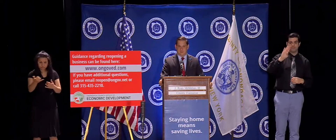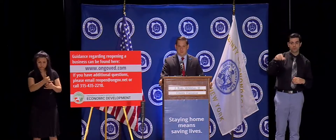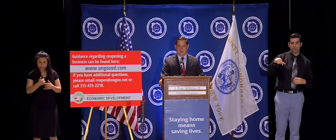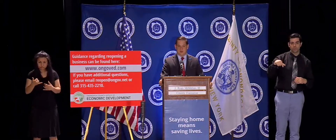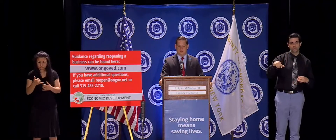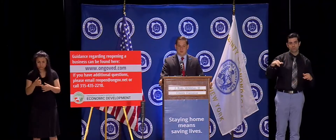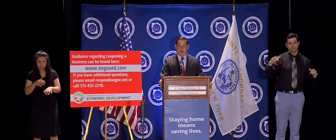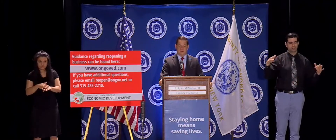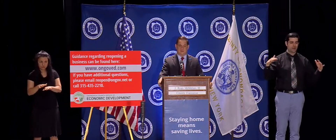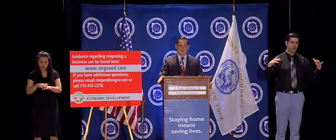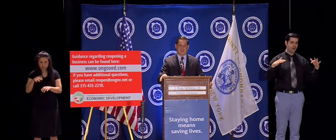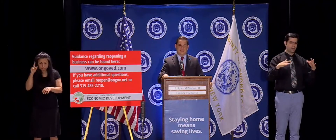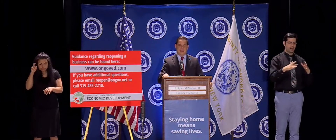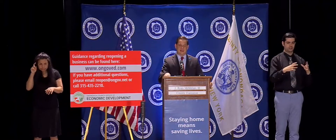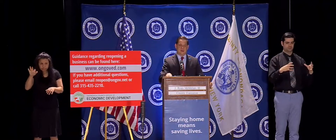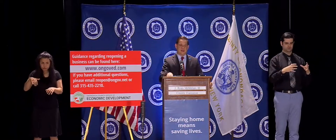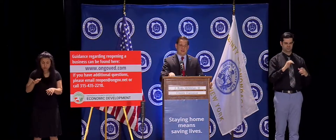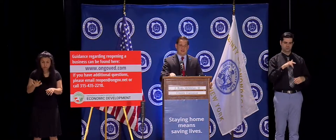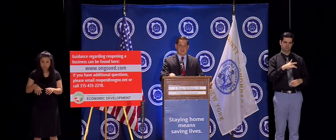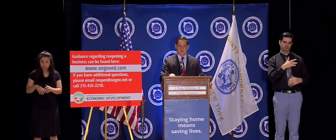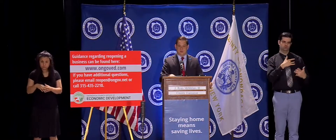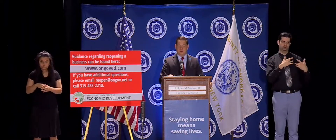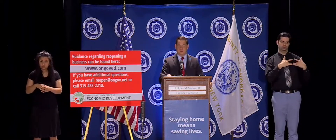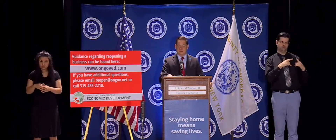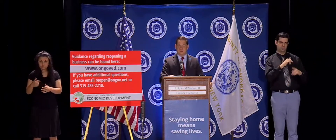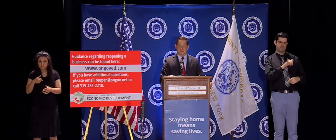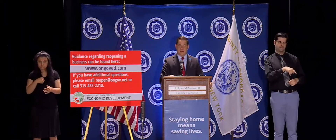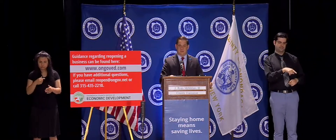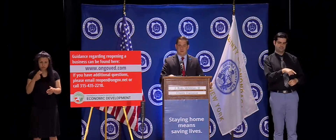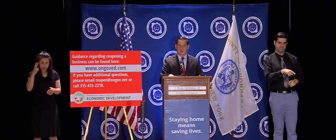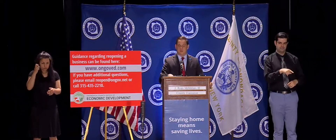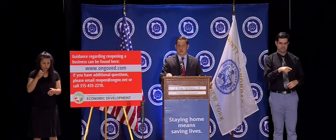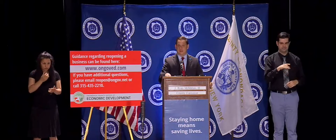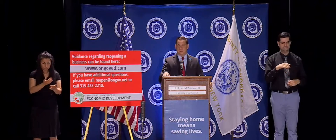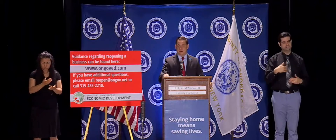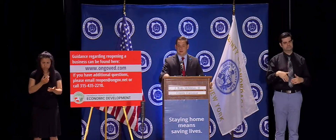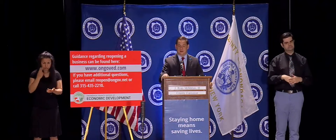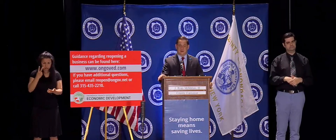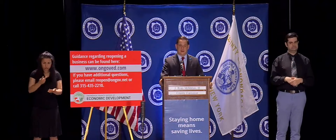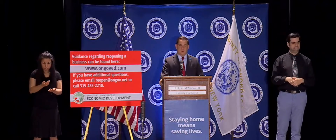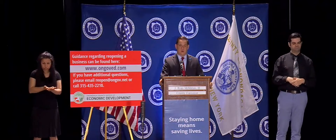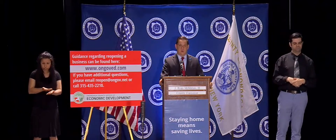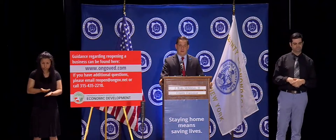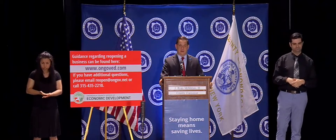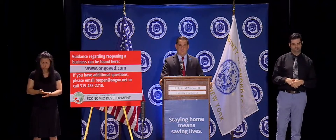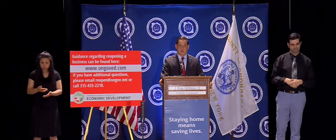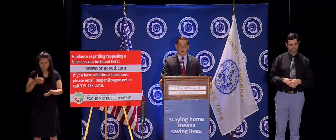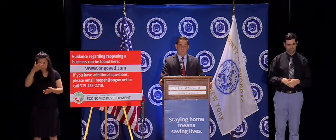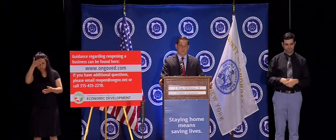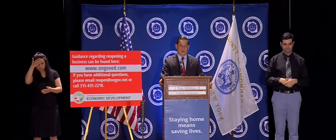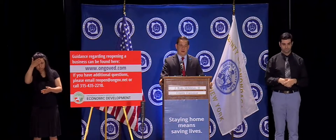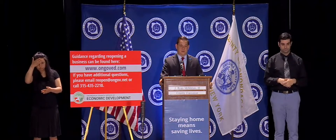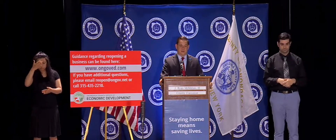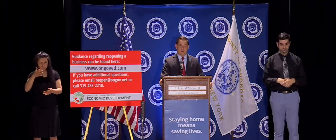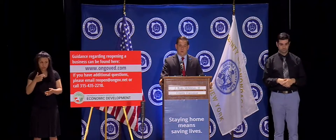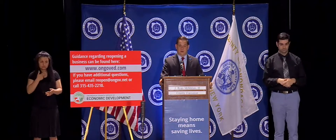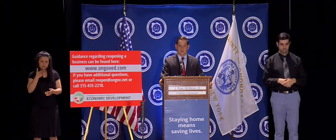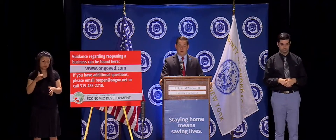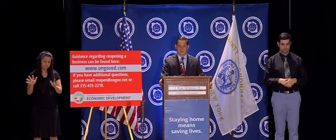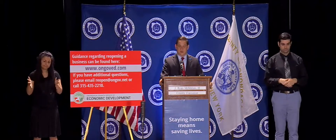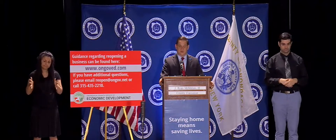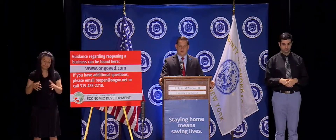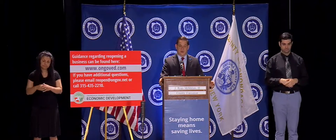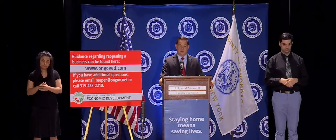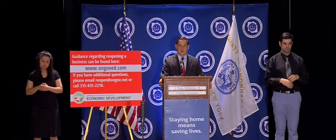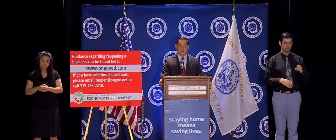that because we have documented cases where things like this have happened and people have gotten sick. And we don't want that for you. And I don't think you want it